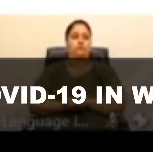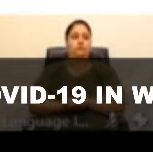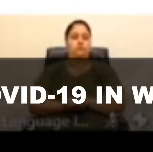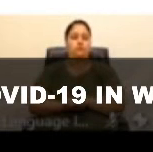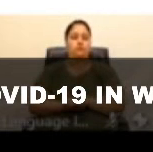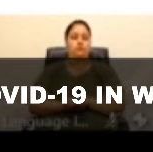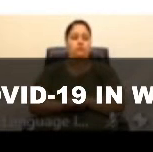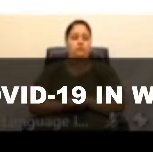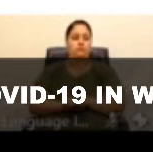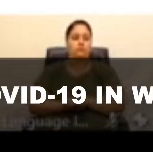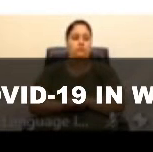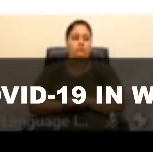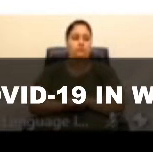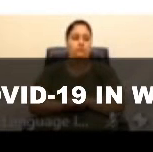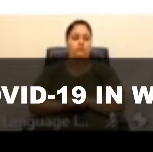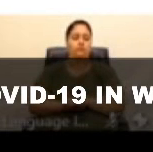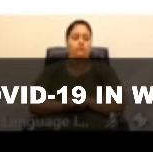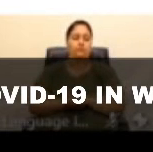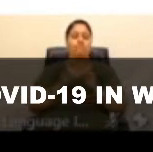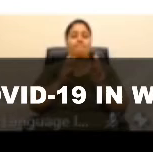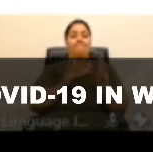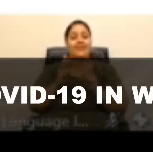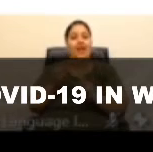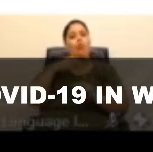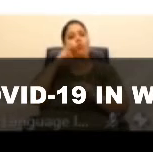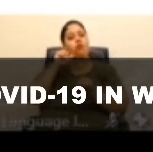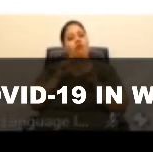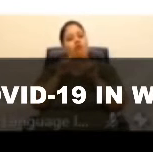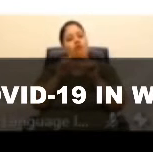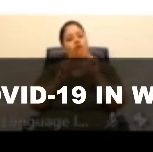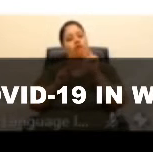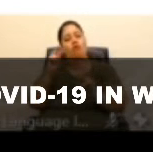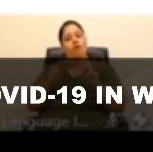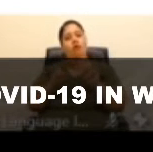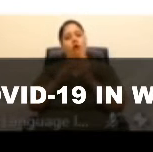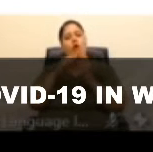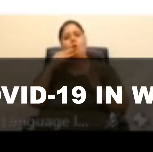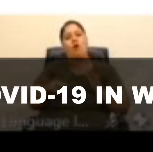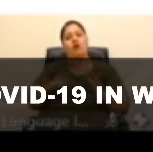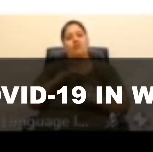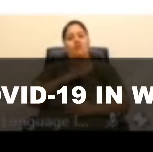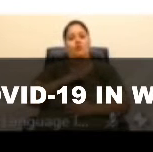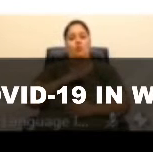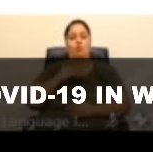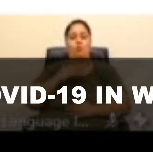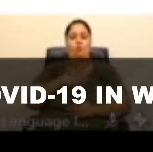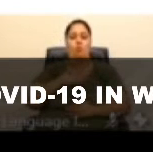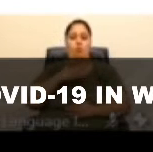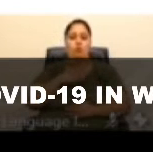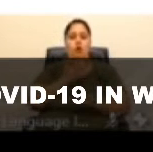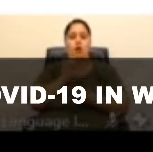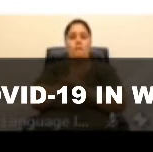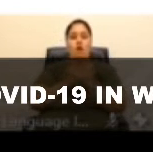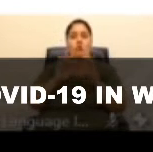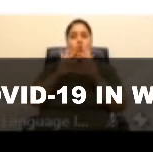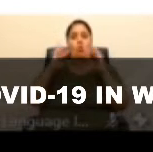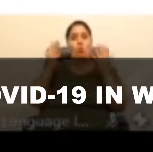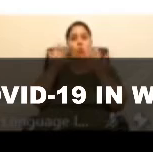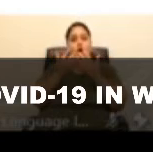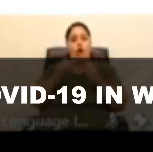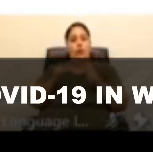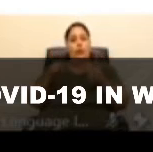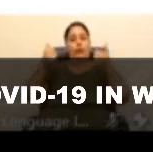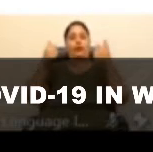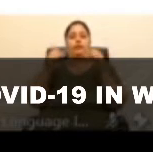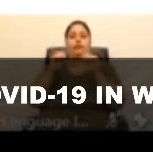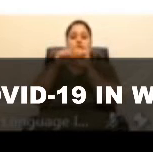And again, we continue to monitor our wastewater, part of the world-class system that we have in